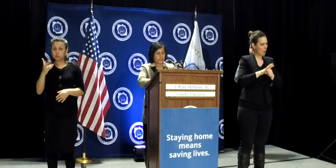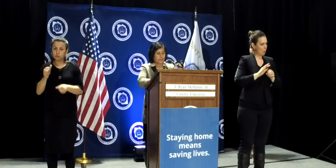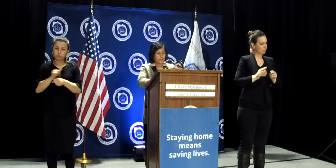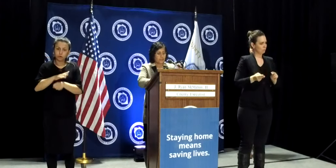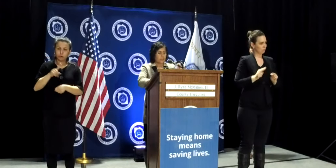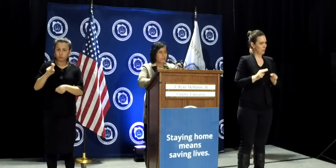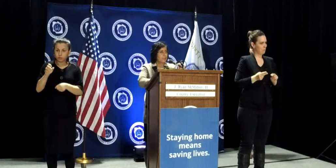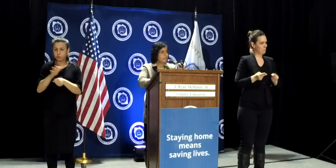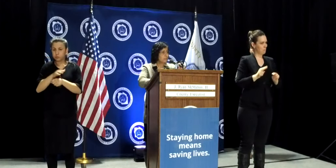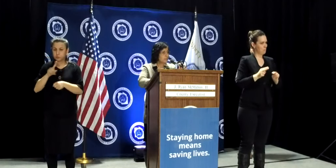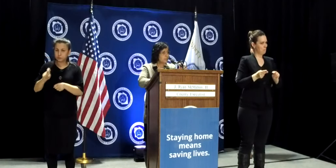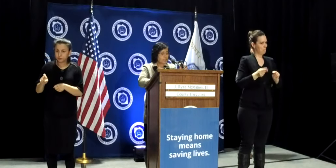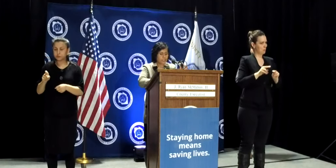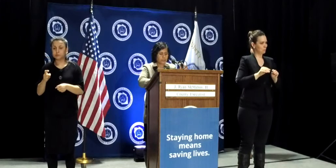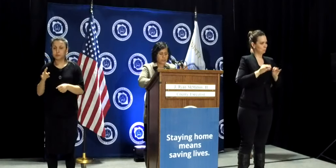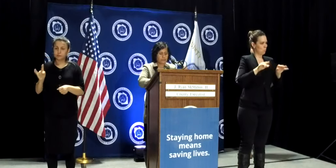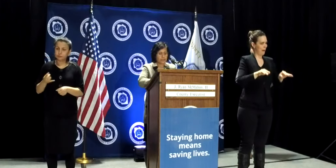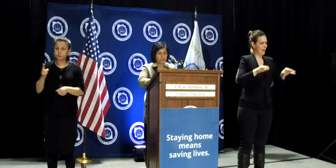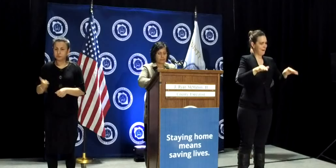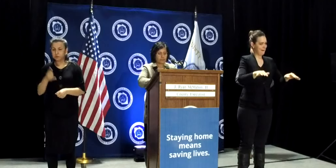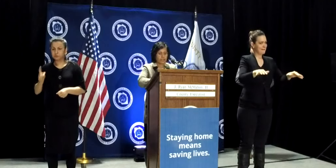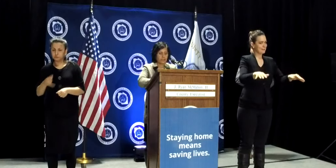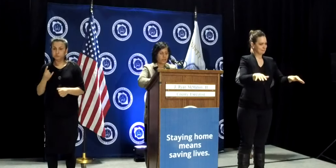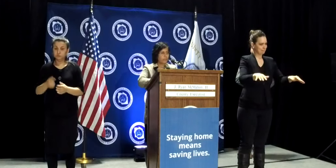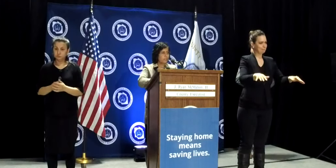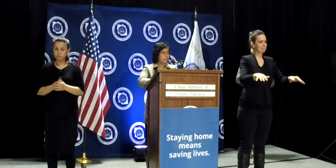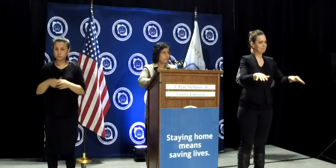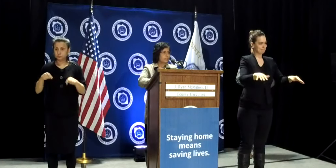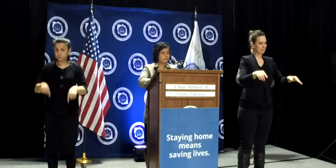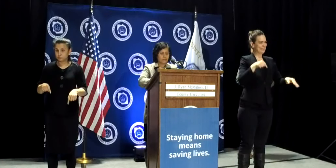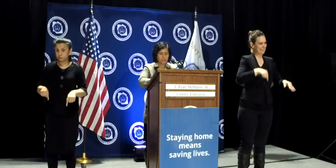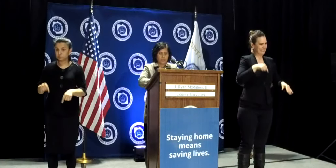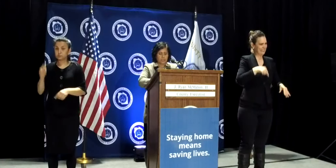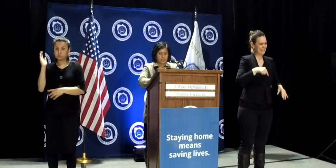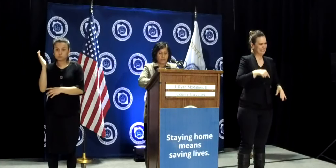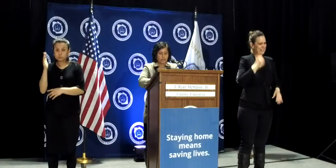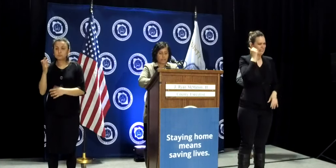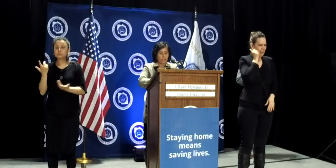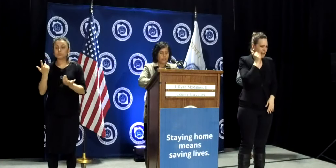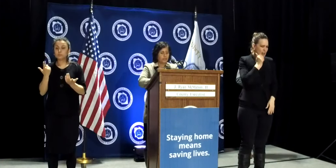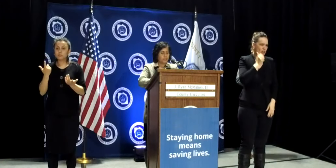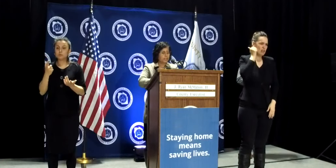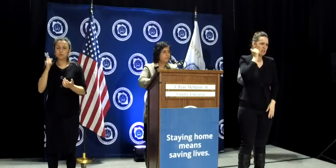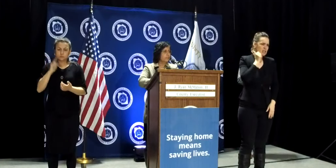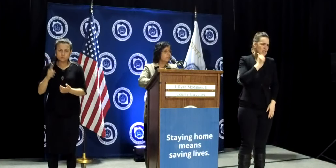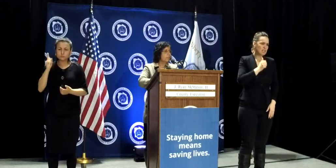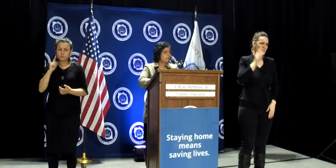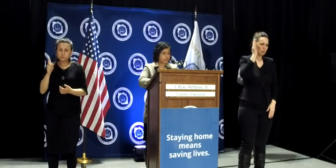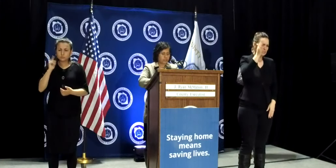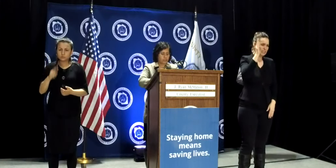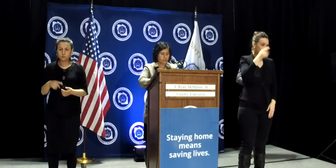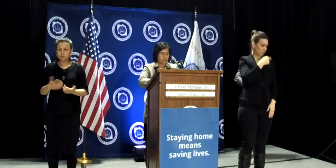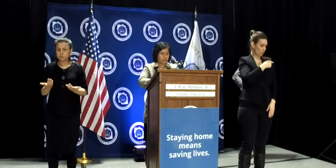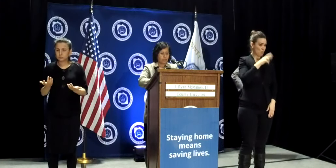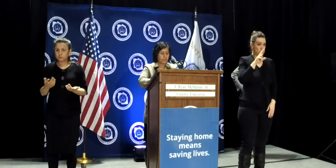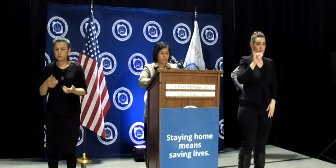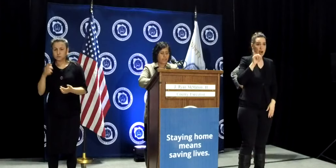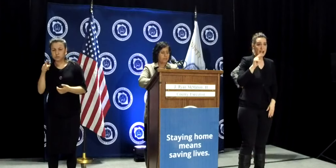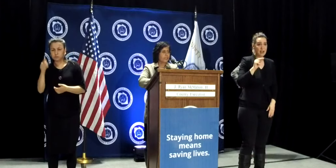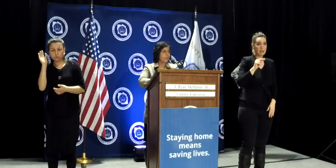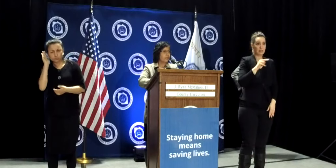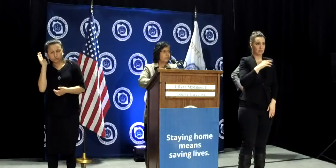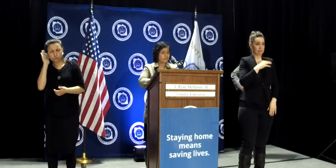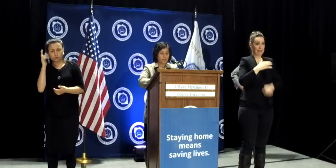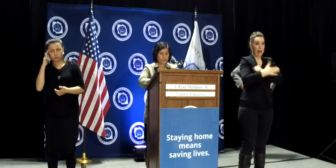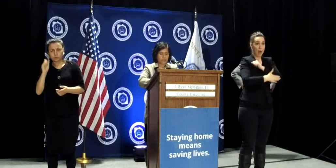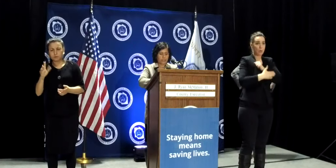community. By means of these daily briefings by the county executive, you are able to get the real picture of what is